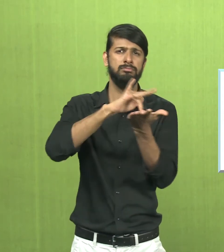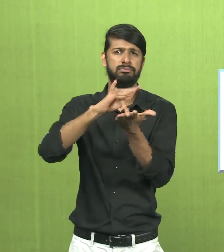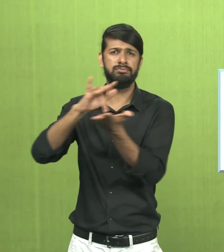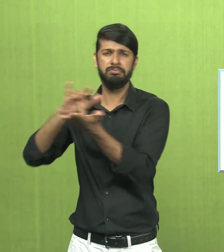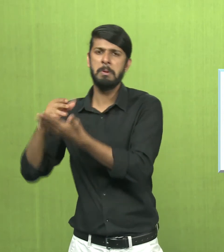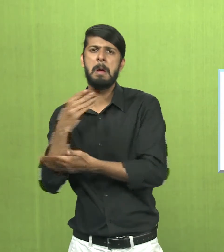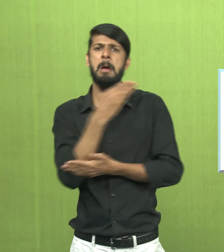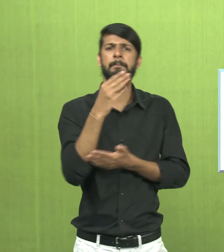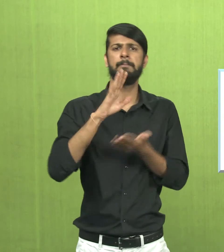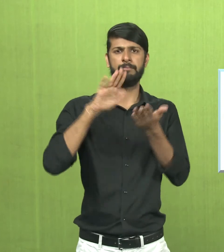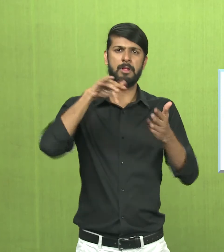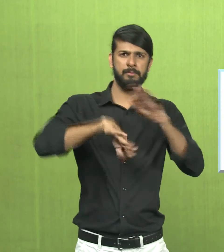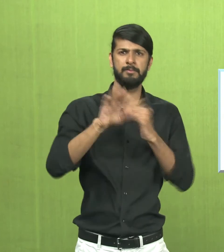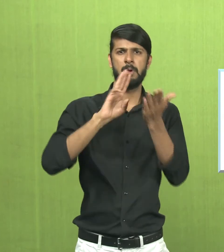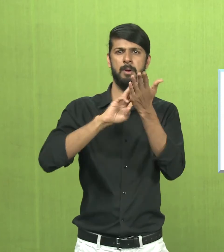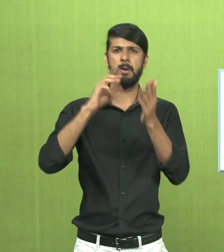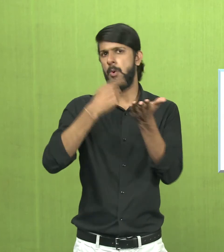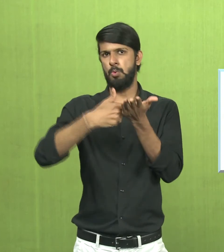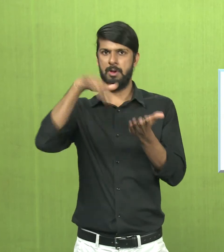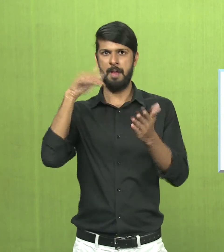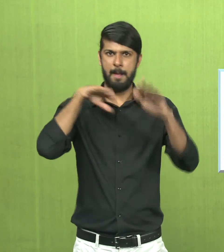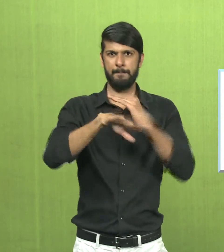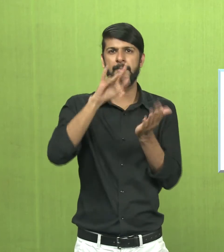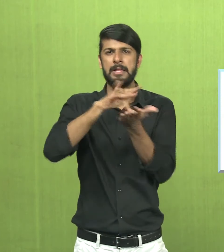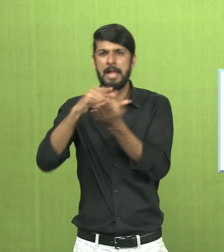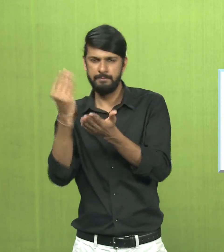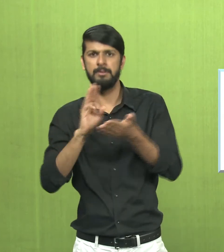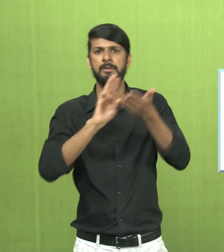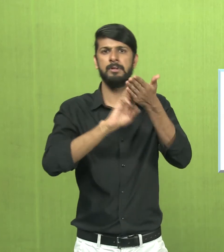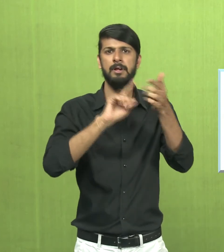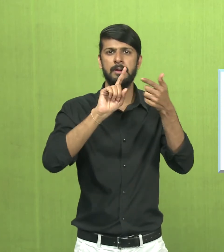centers emerged of the Rajasthani school. There were Mewar,